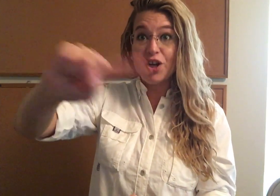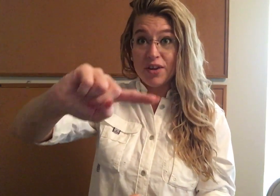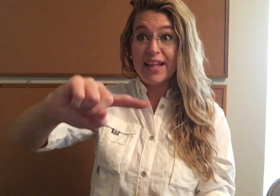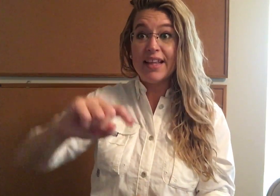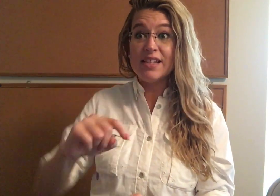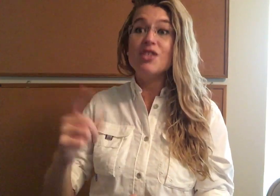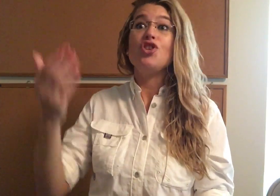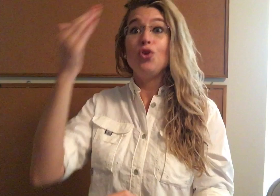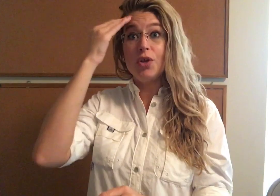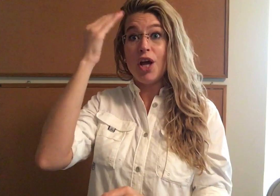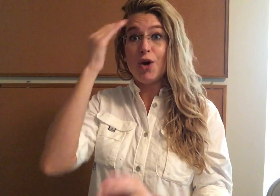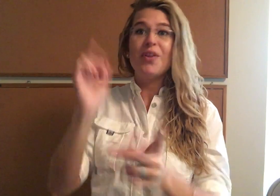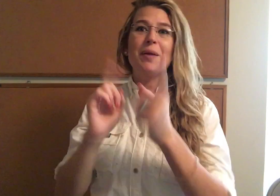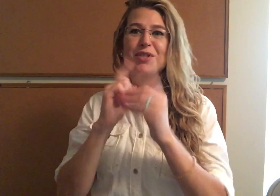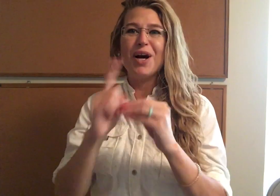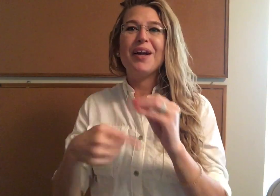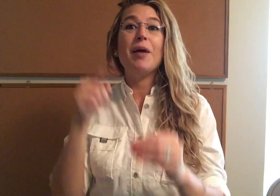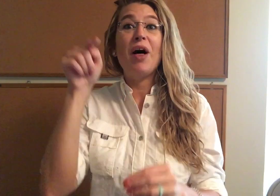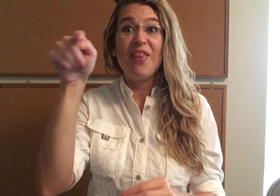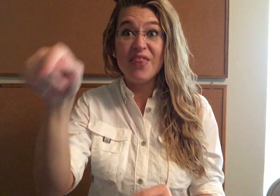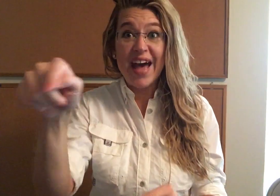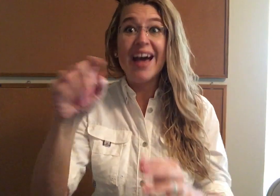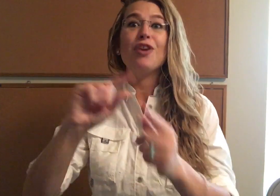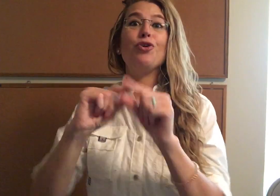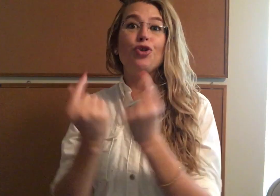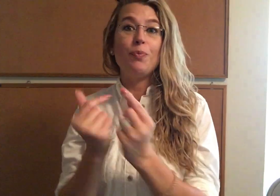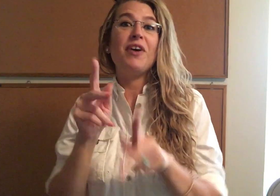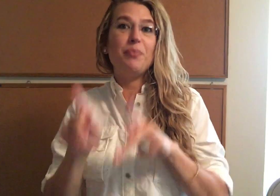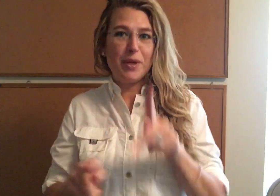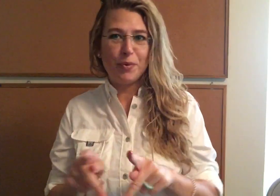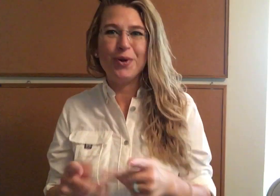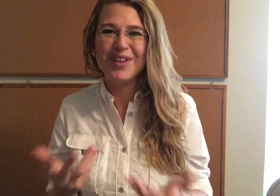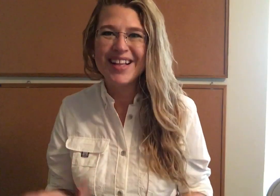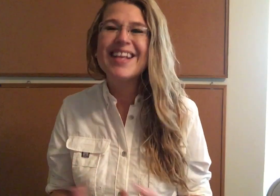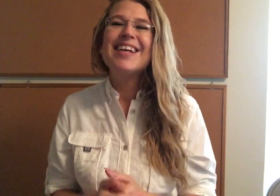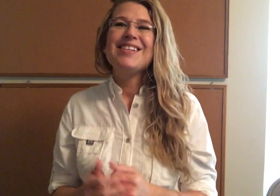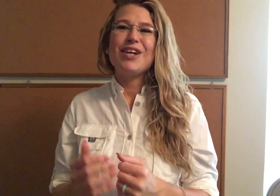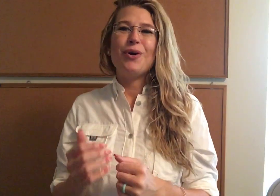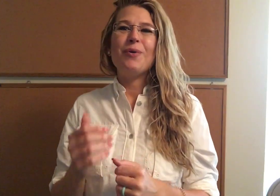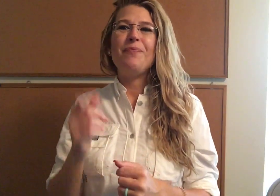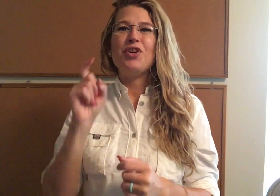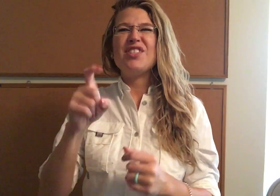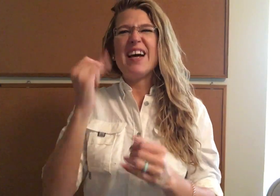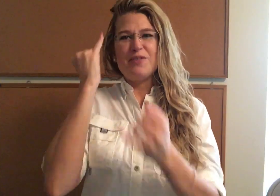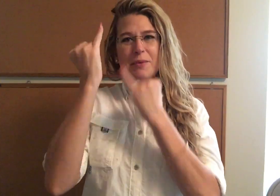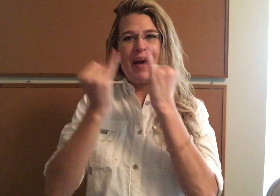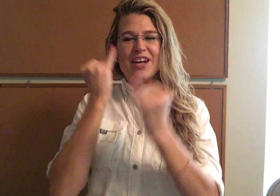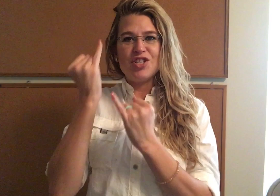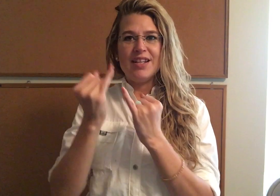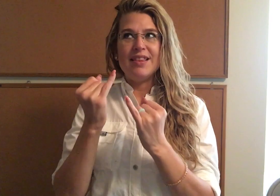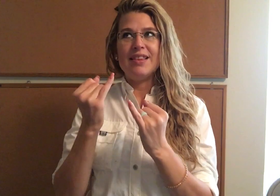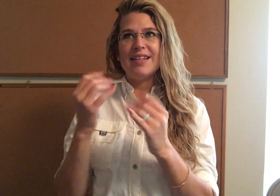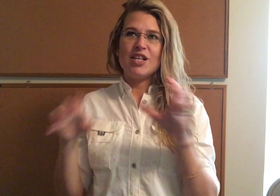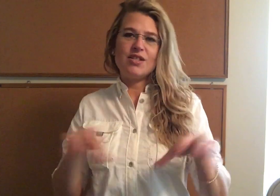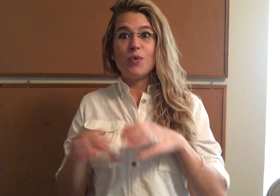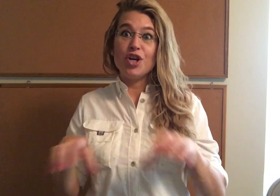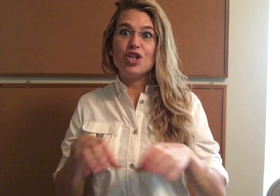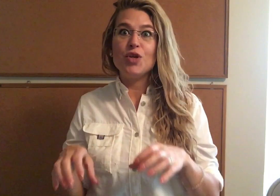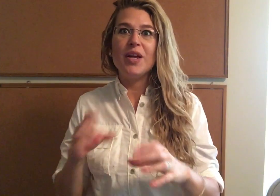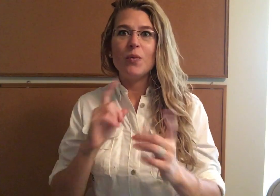like this, you'll know that I'm talking about that group of people. So you just have to imagine that that's what you're doing when